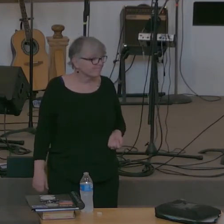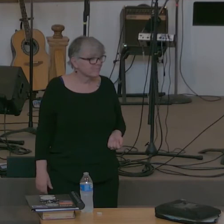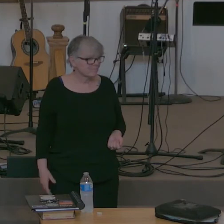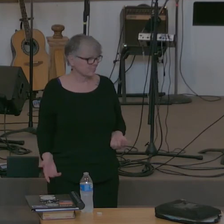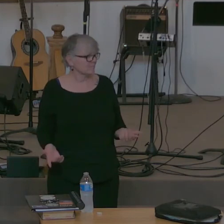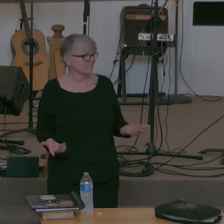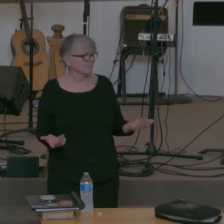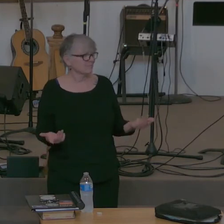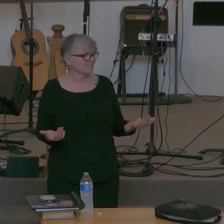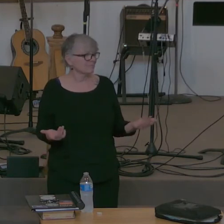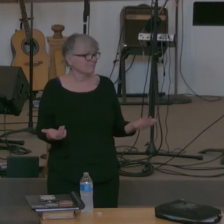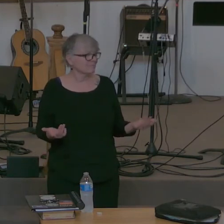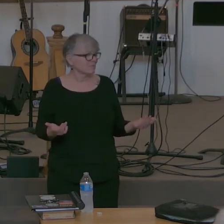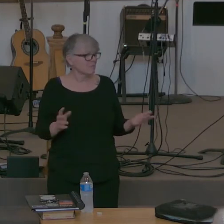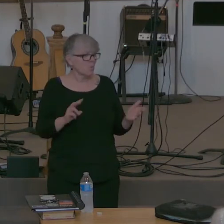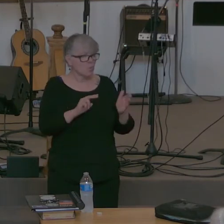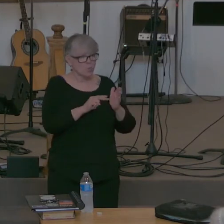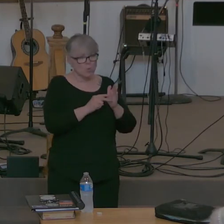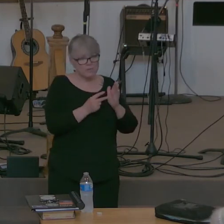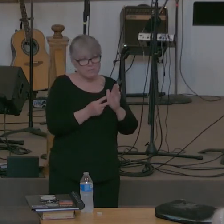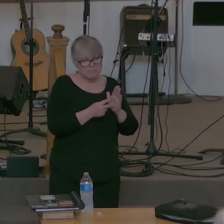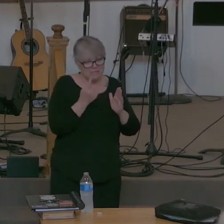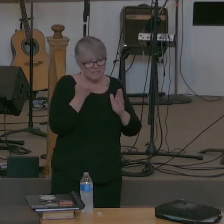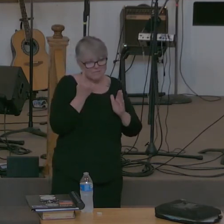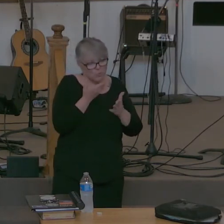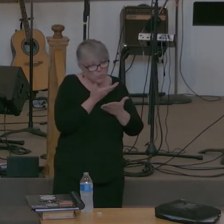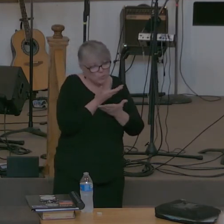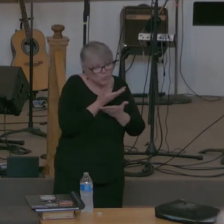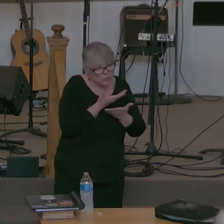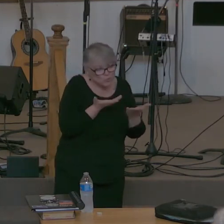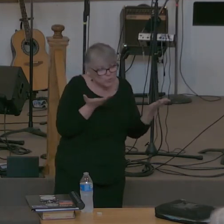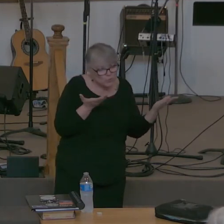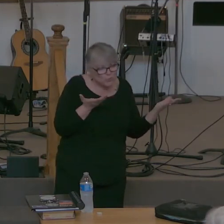What does that really mean to you here?